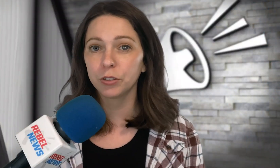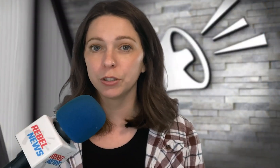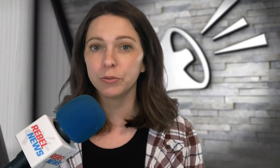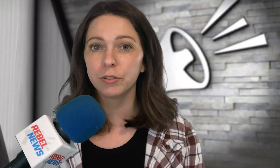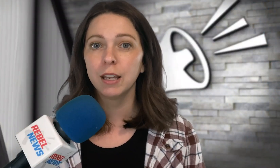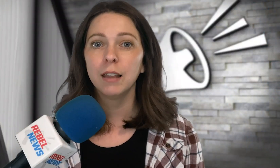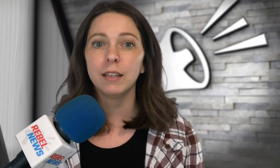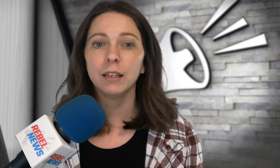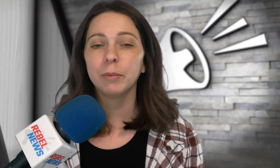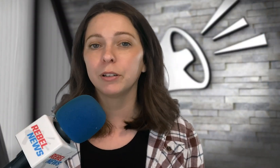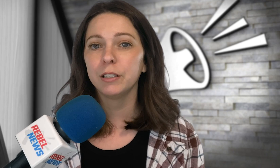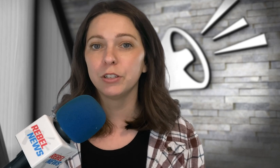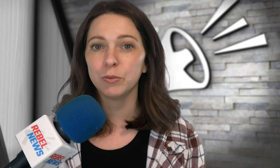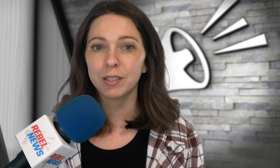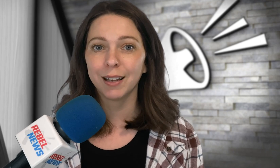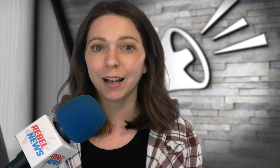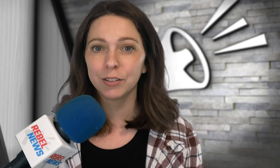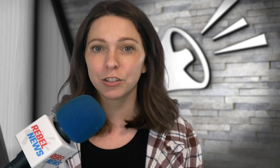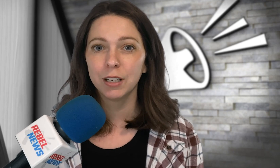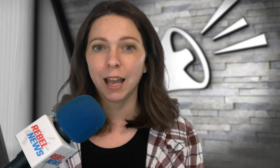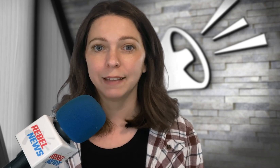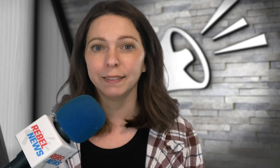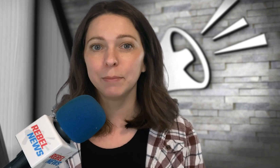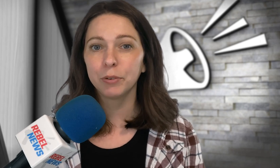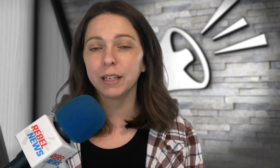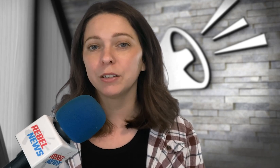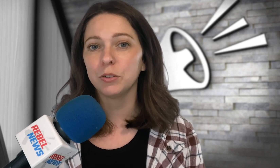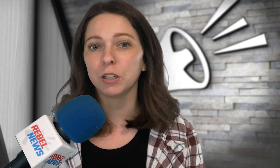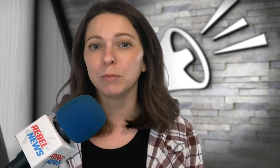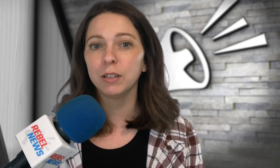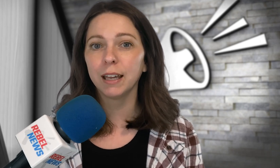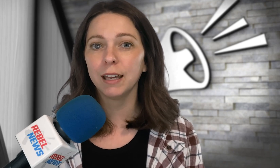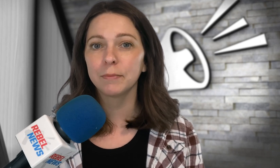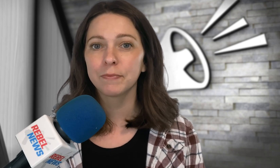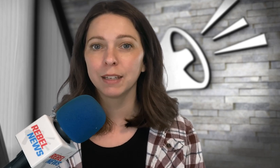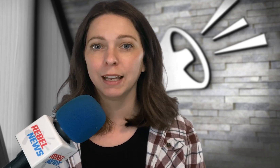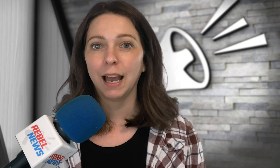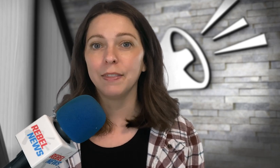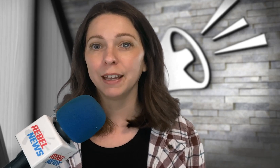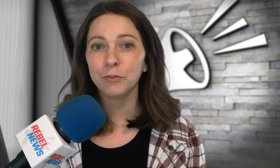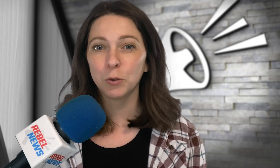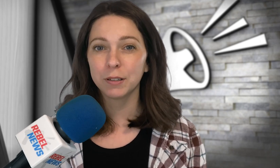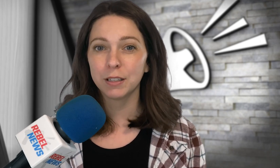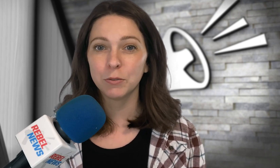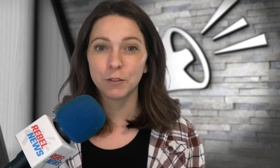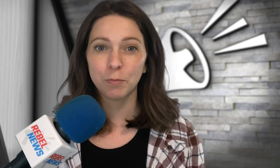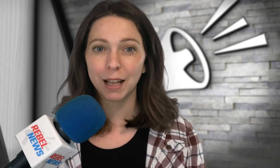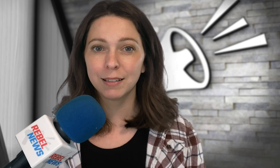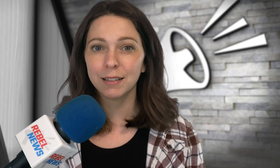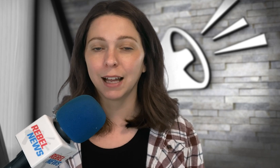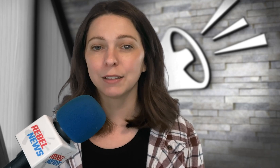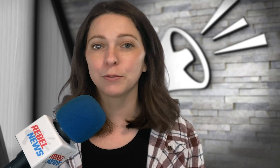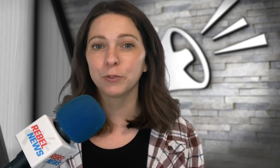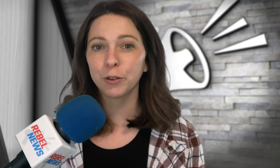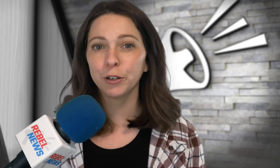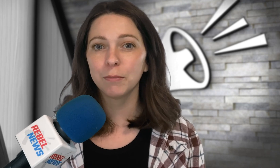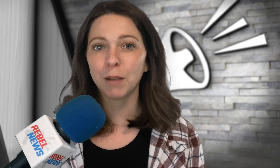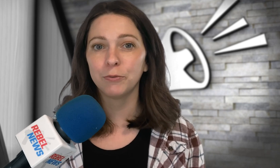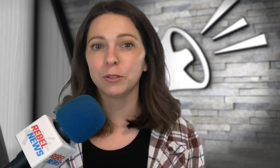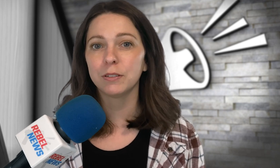cues, the inability to use touch, and lip reading to communicate. And then, of course, the use of plexiglass further muffles